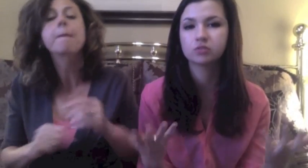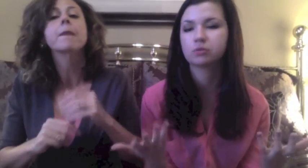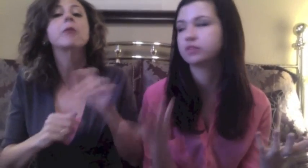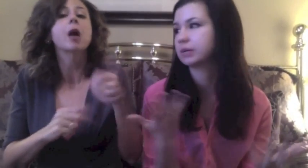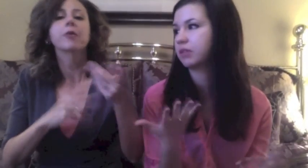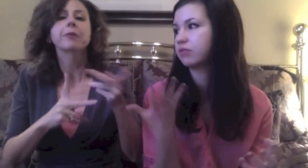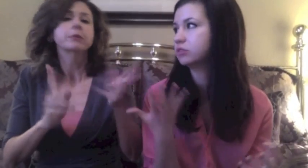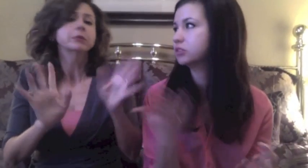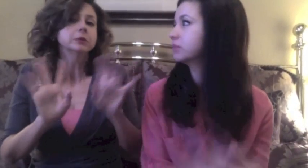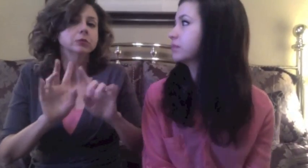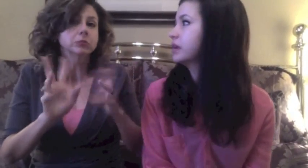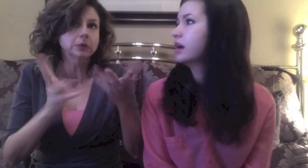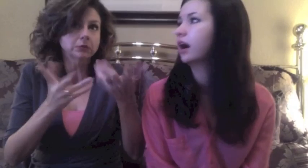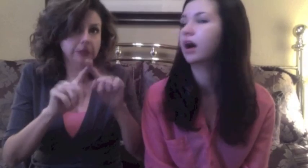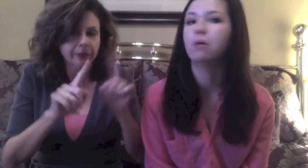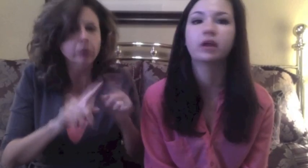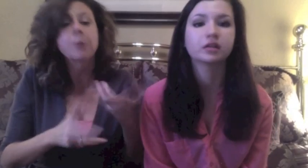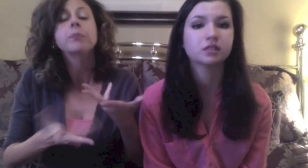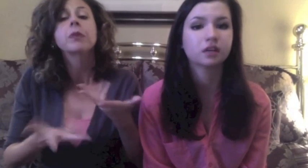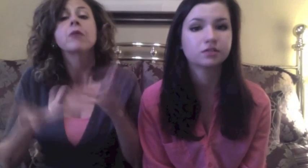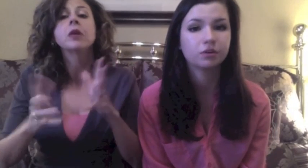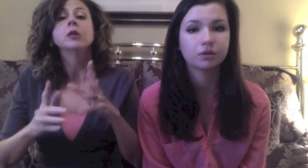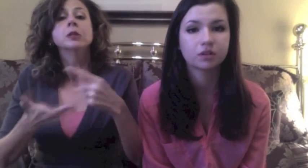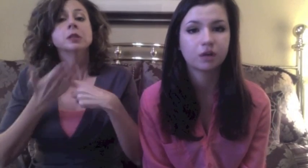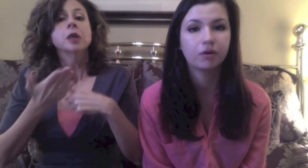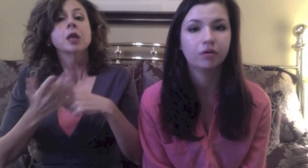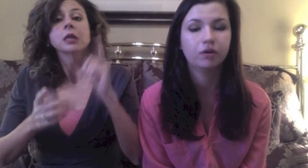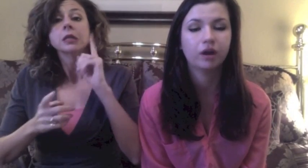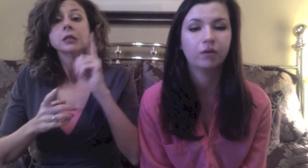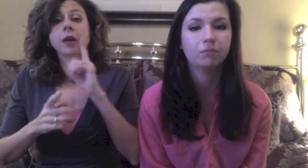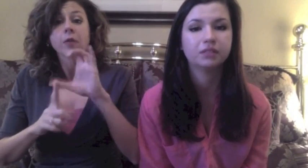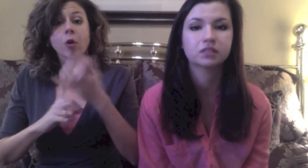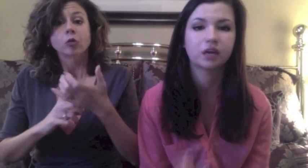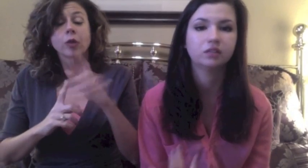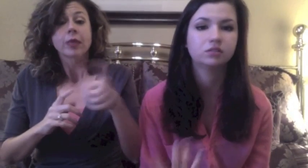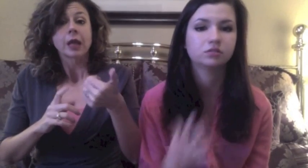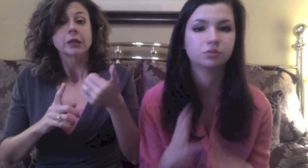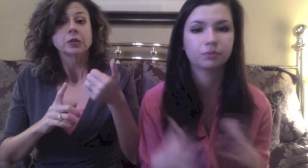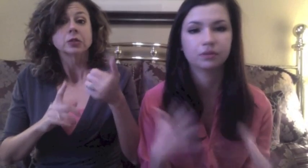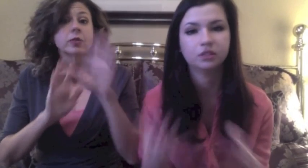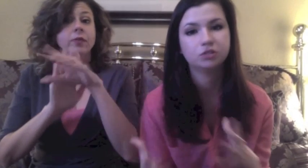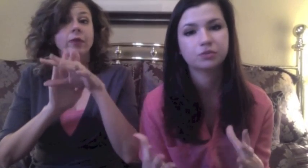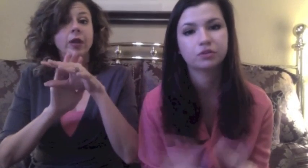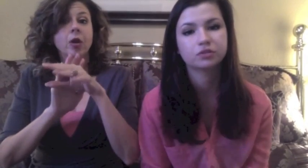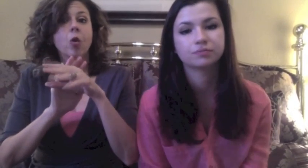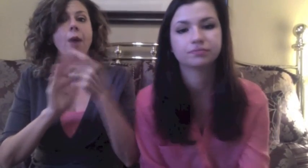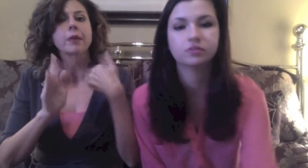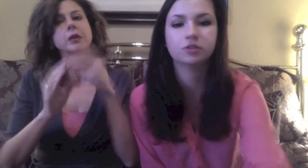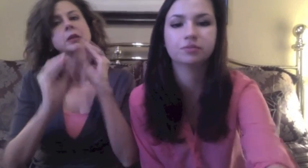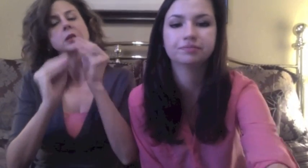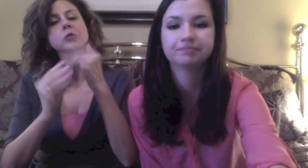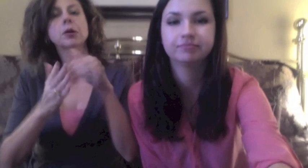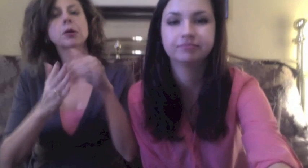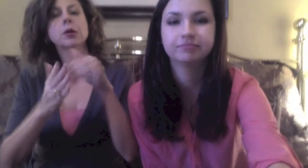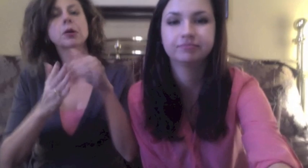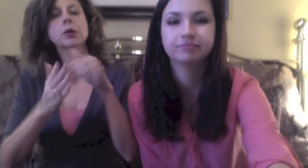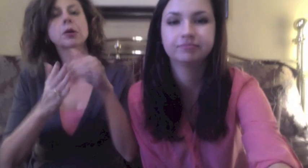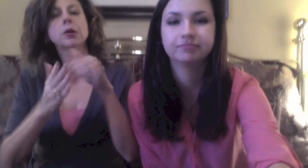fine. So there you go. That's what we talked about deaf culture. And then I guess the next video we're going to talk about basic signs, and so we're going to teach you some of those.